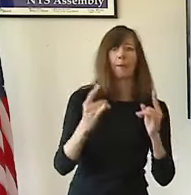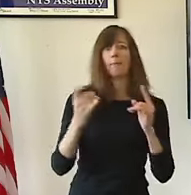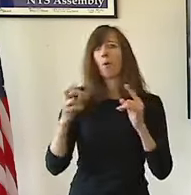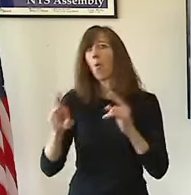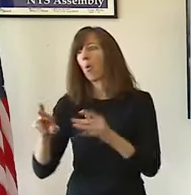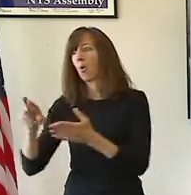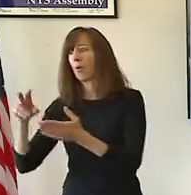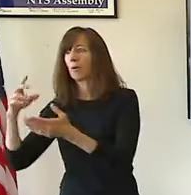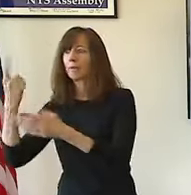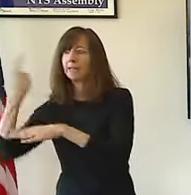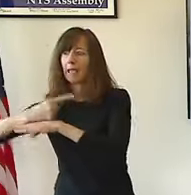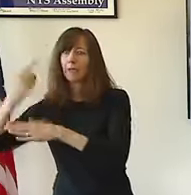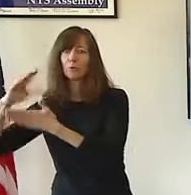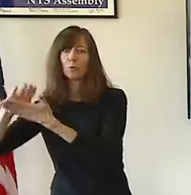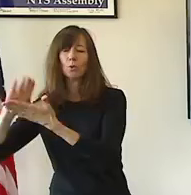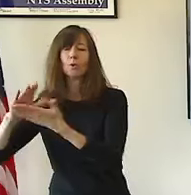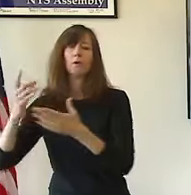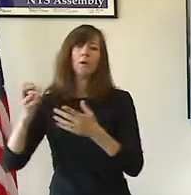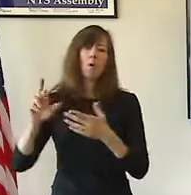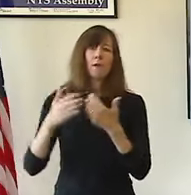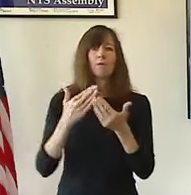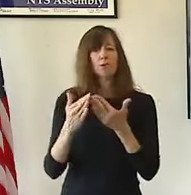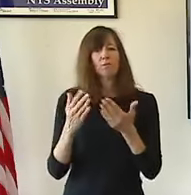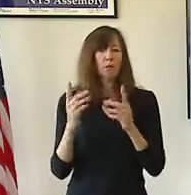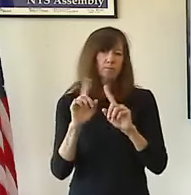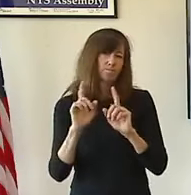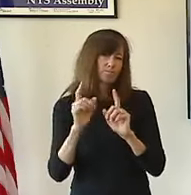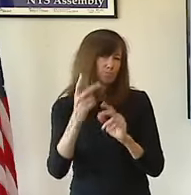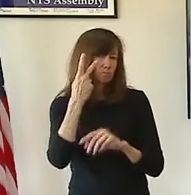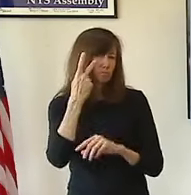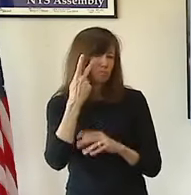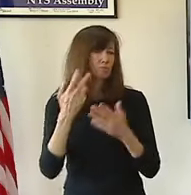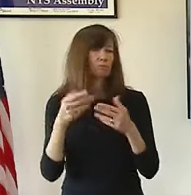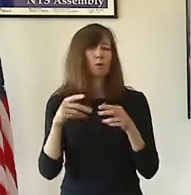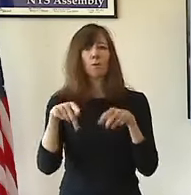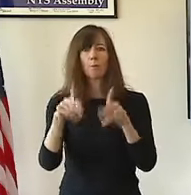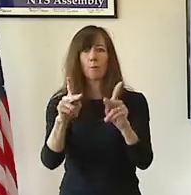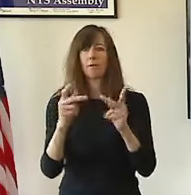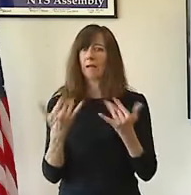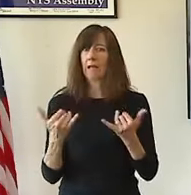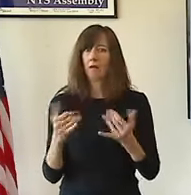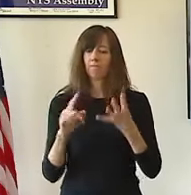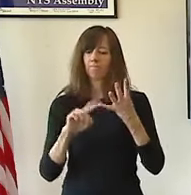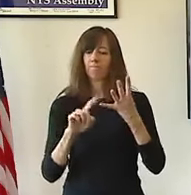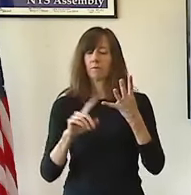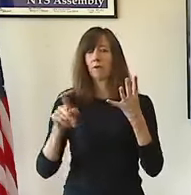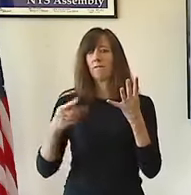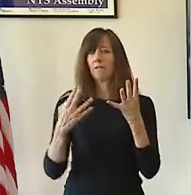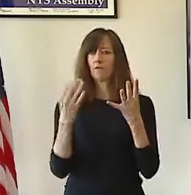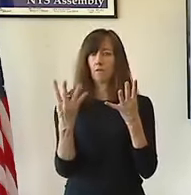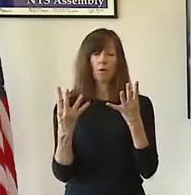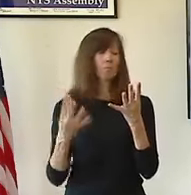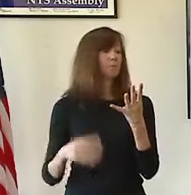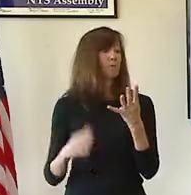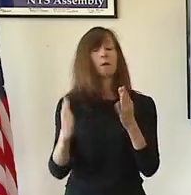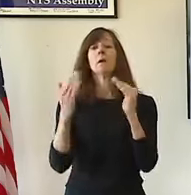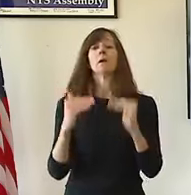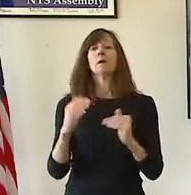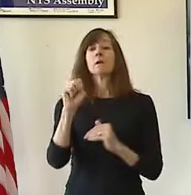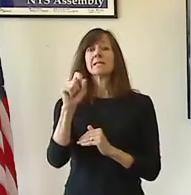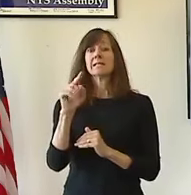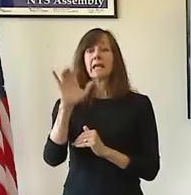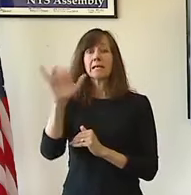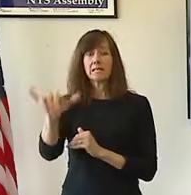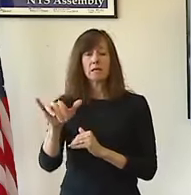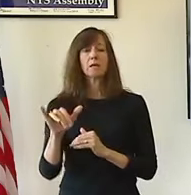your doors, but you'd be permitted to do that. Stacy and a number of people have asked about jail visitation, and I apologize. I